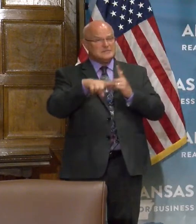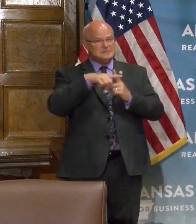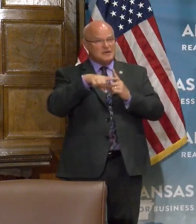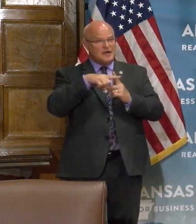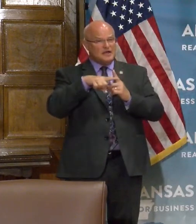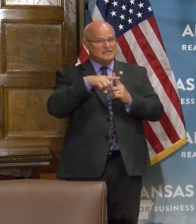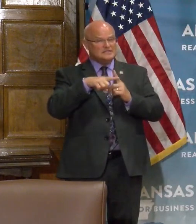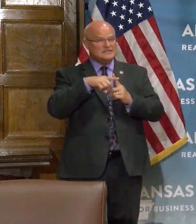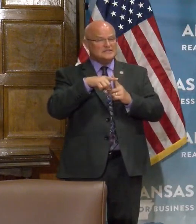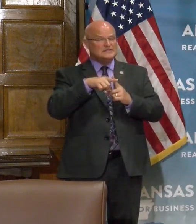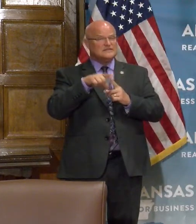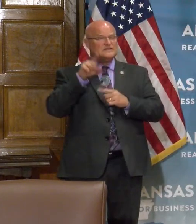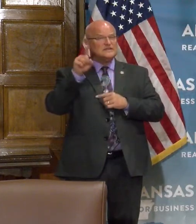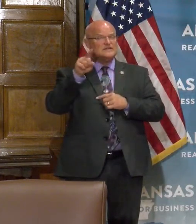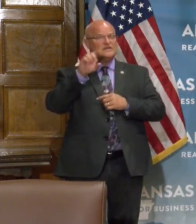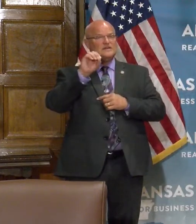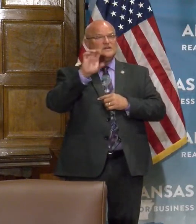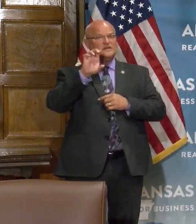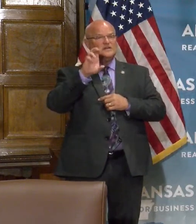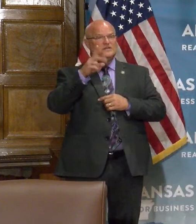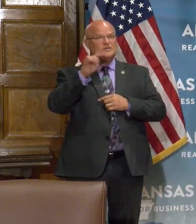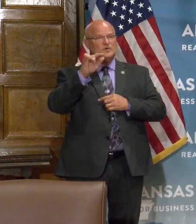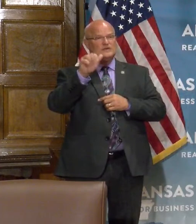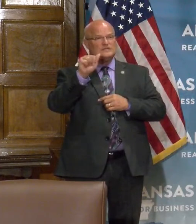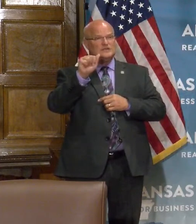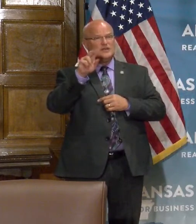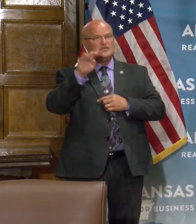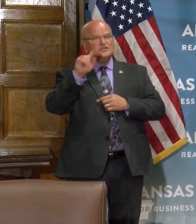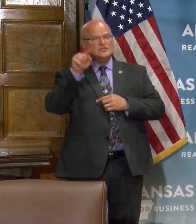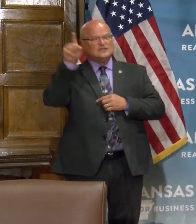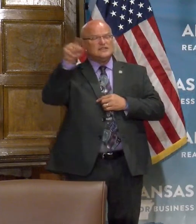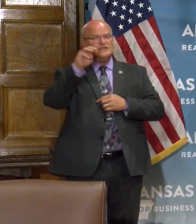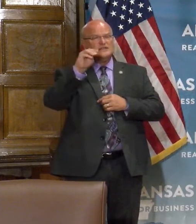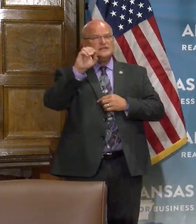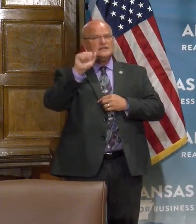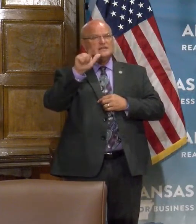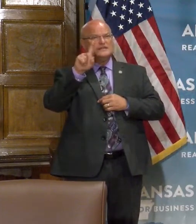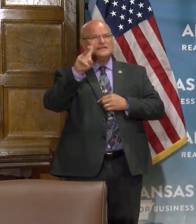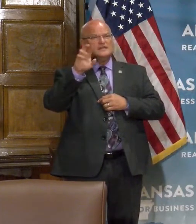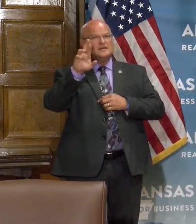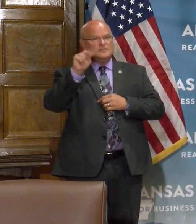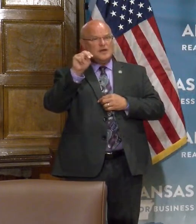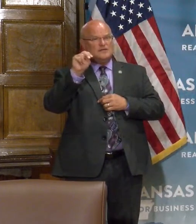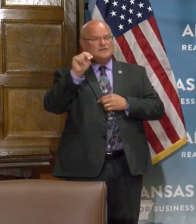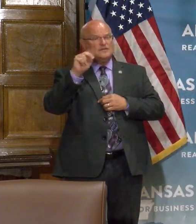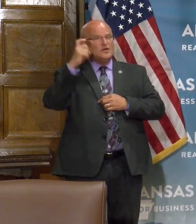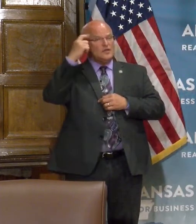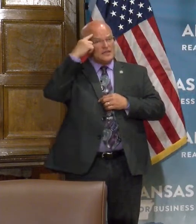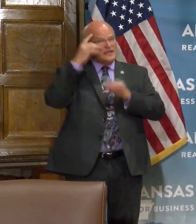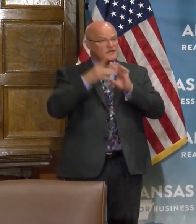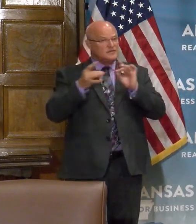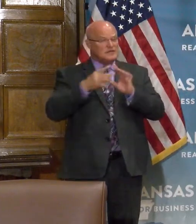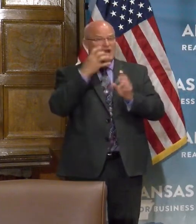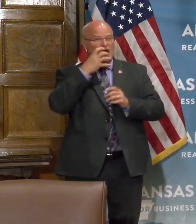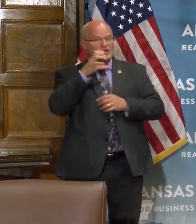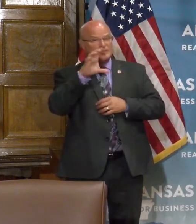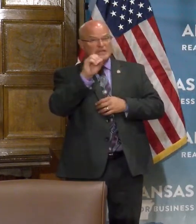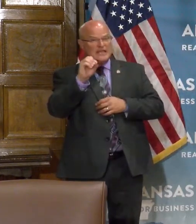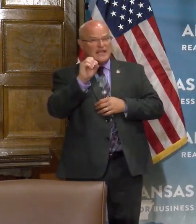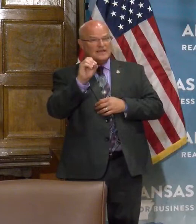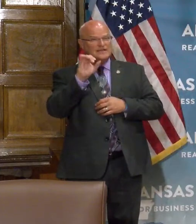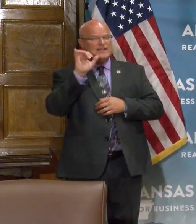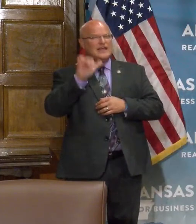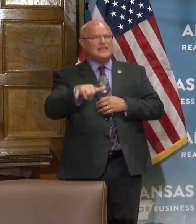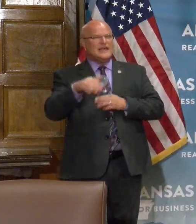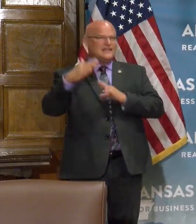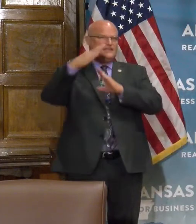positives in the Ouachita unit in Malvern, and when the governor mentioned Hot Springs County being one of